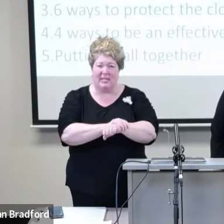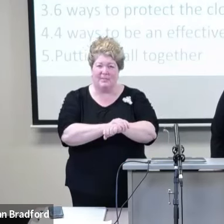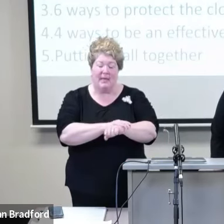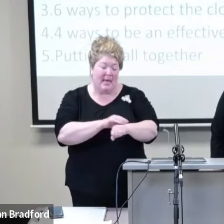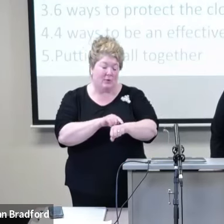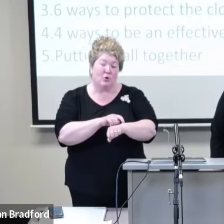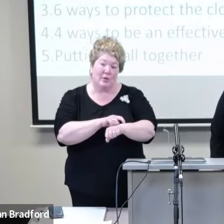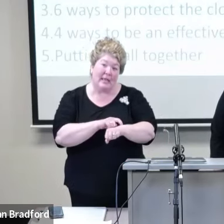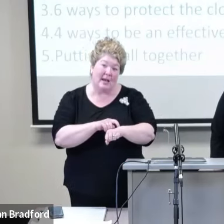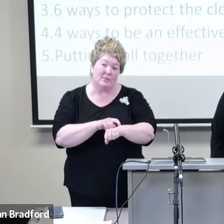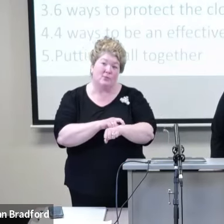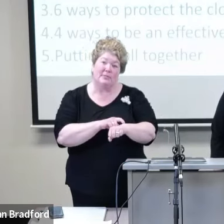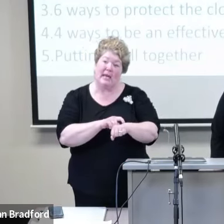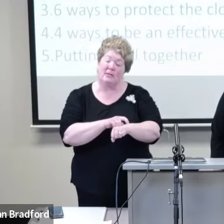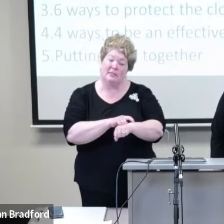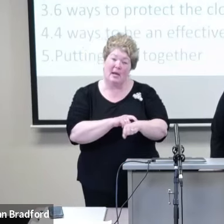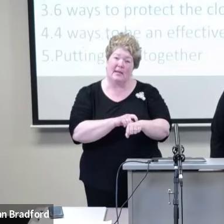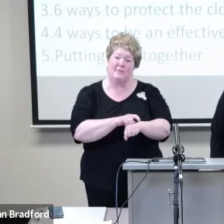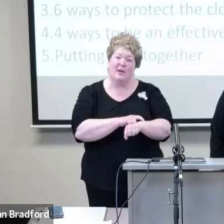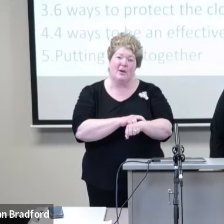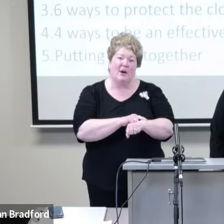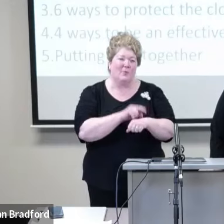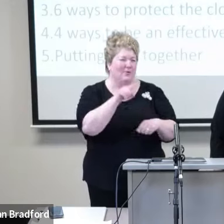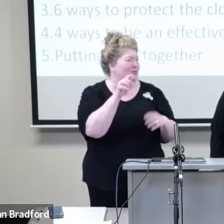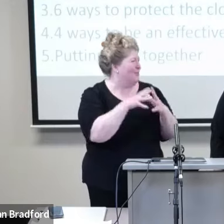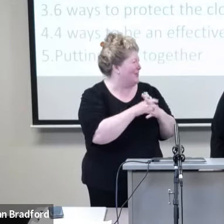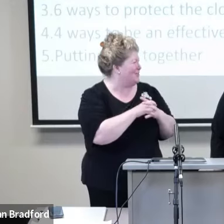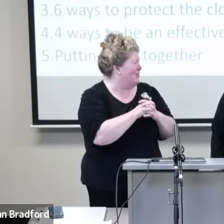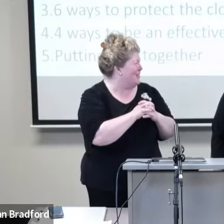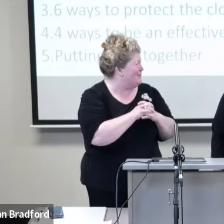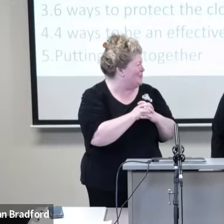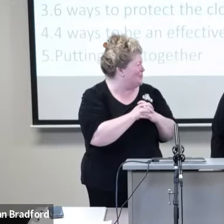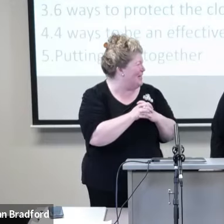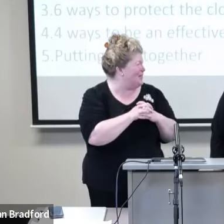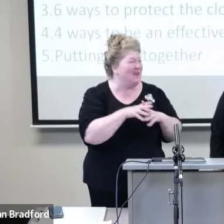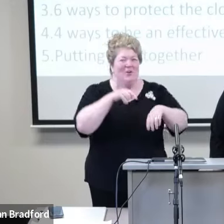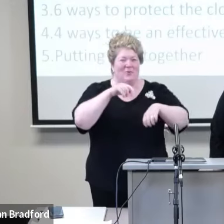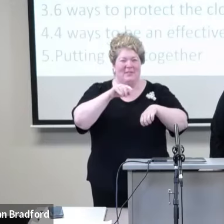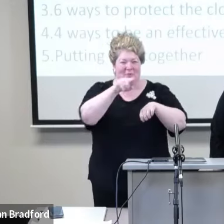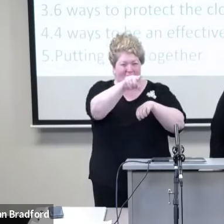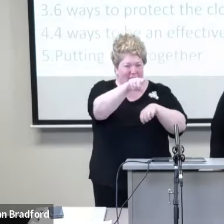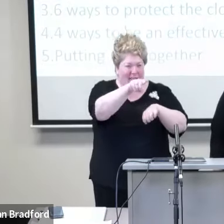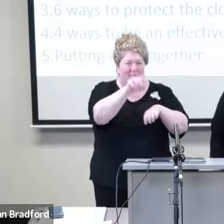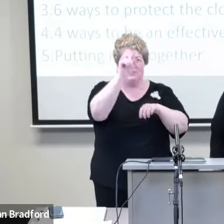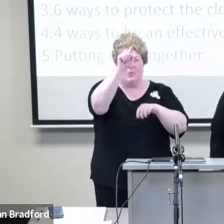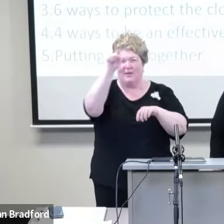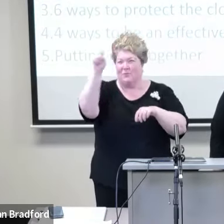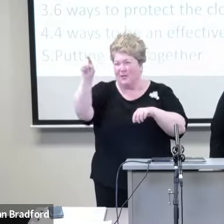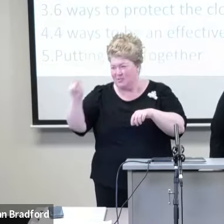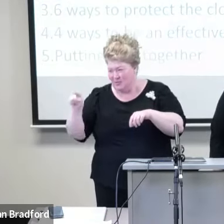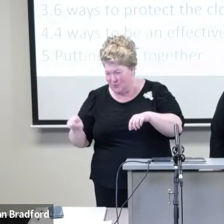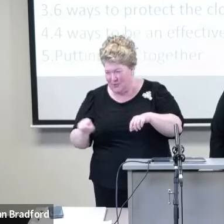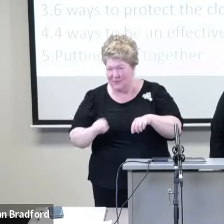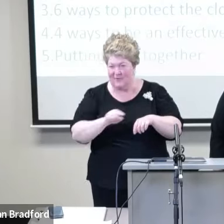really cheap and learning how to tell time what are those clocks called i don't even know what this kind of clock with it i'm looking at one 12